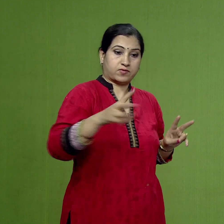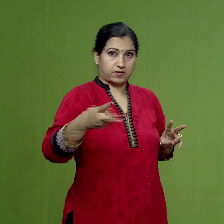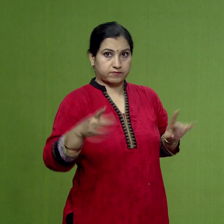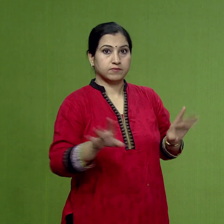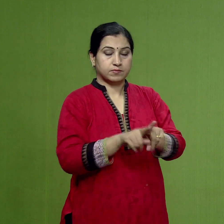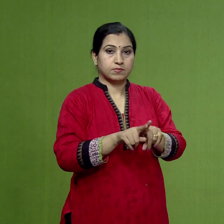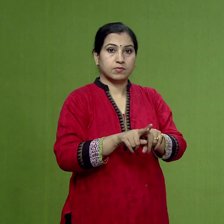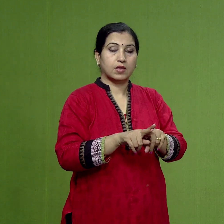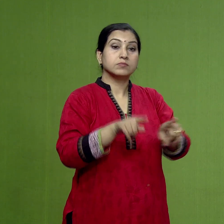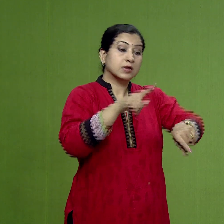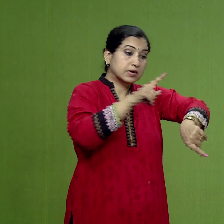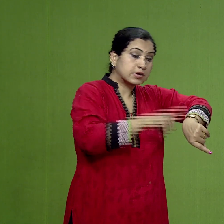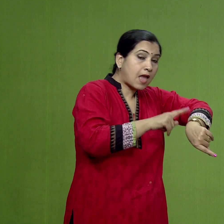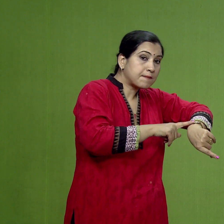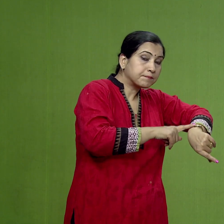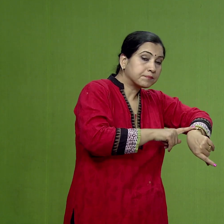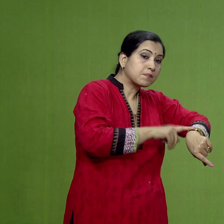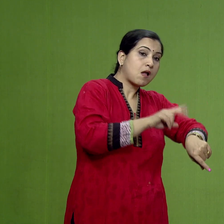and from one time period to another time period.